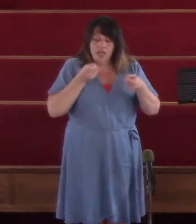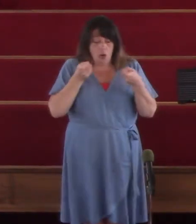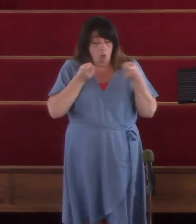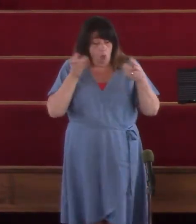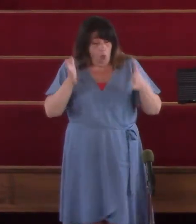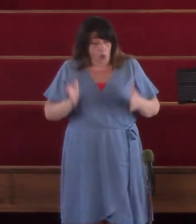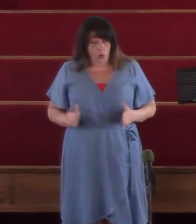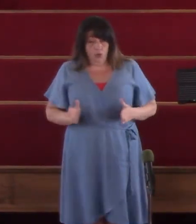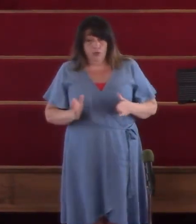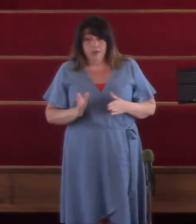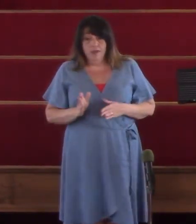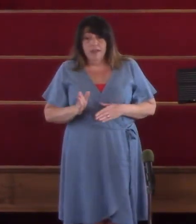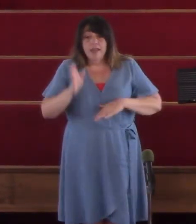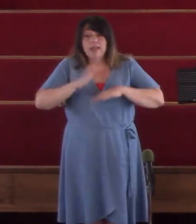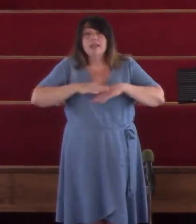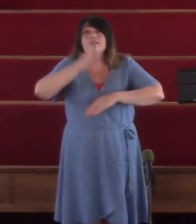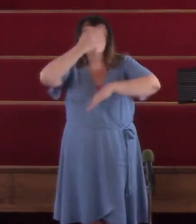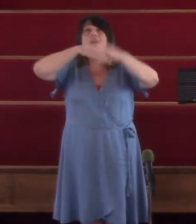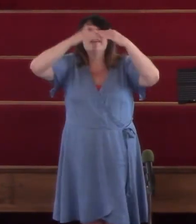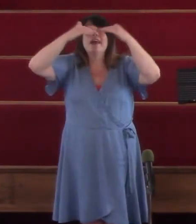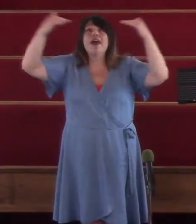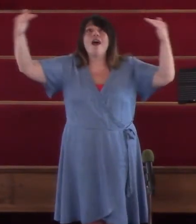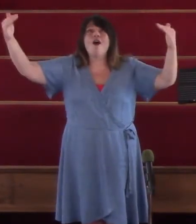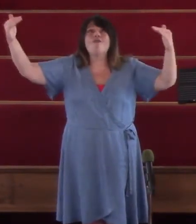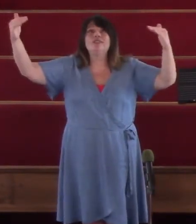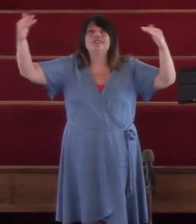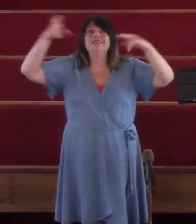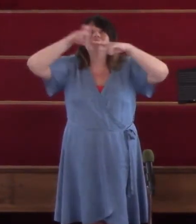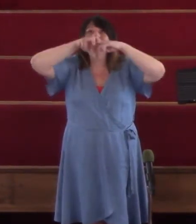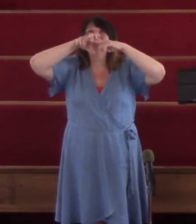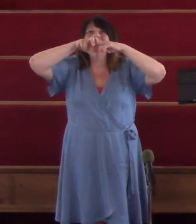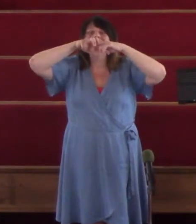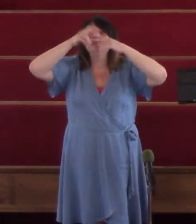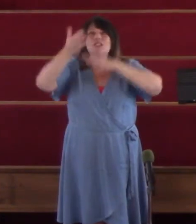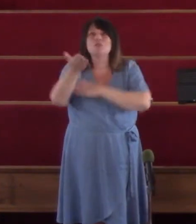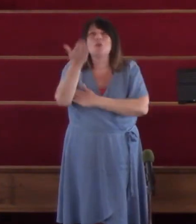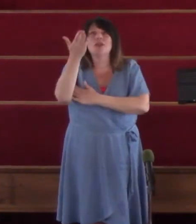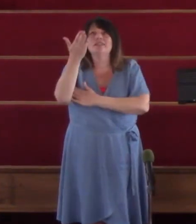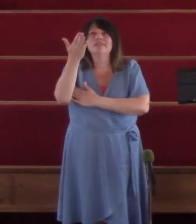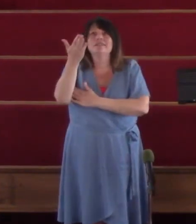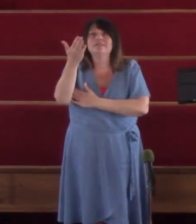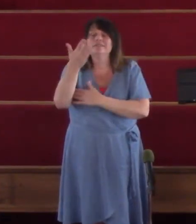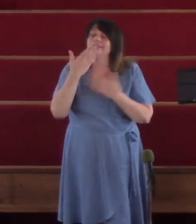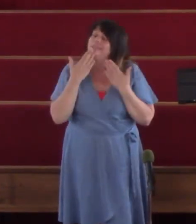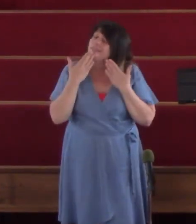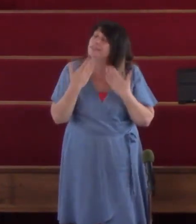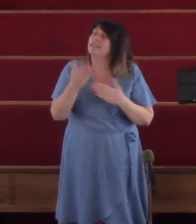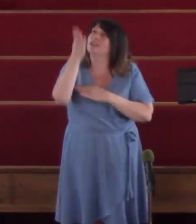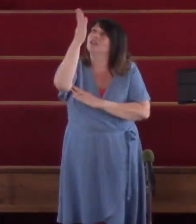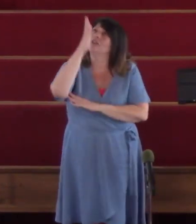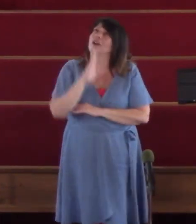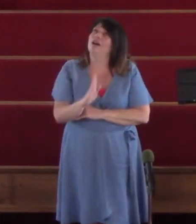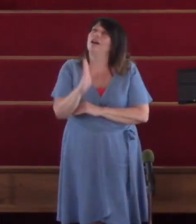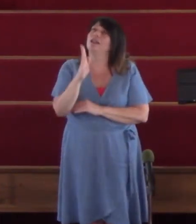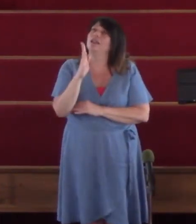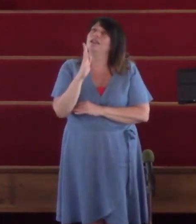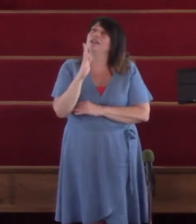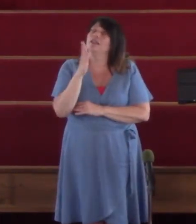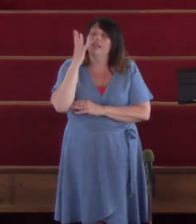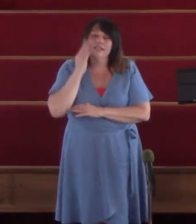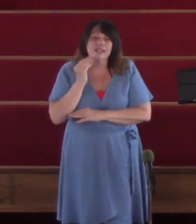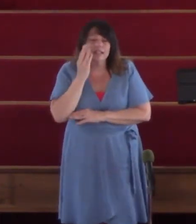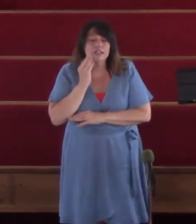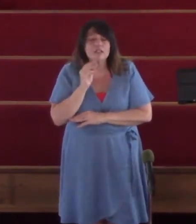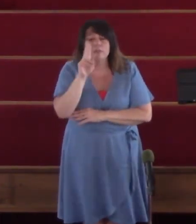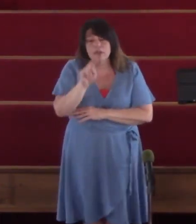reigns upon heaven's throne. And you and I this morning, thank God, we can experience the blessings, thank